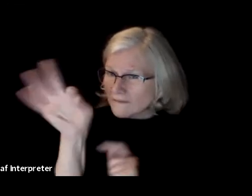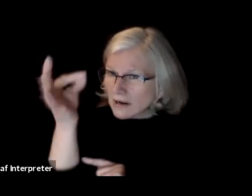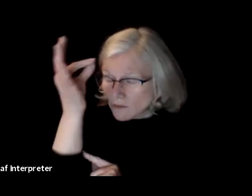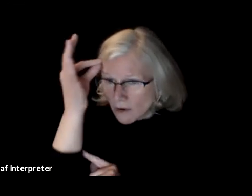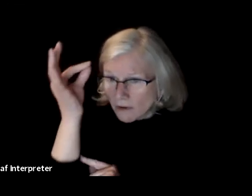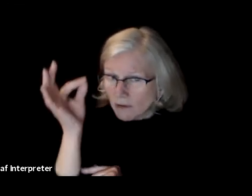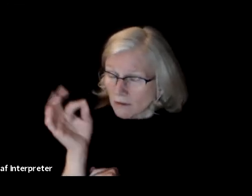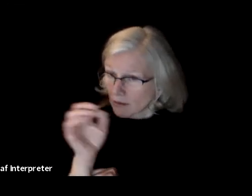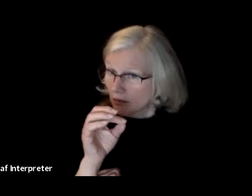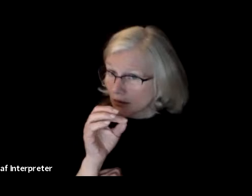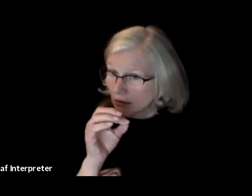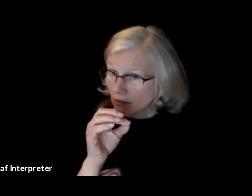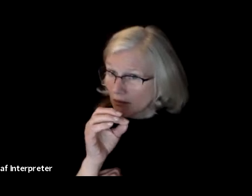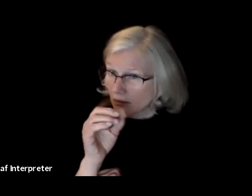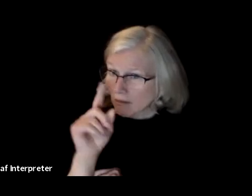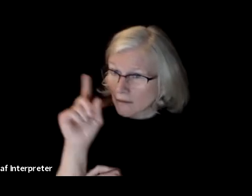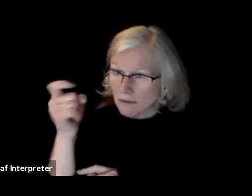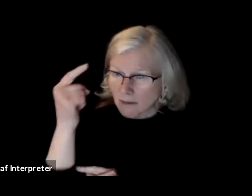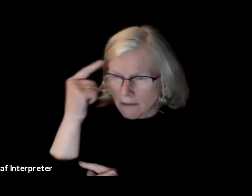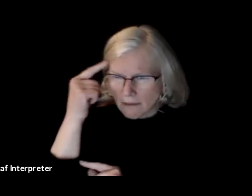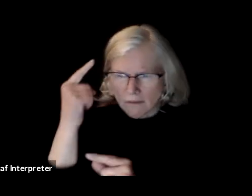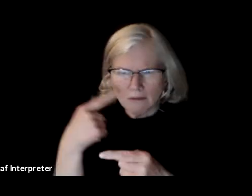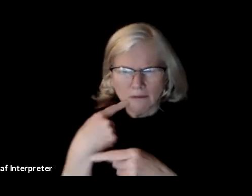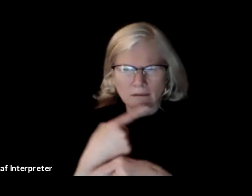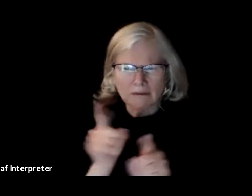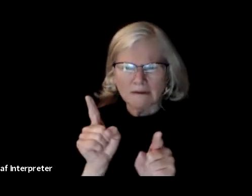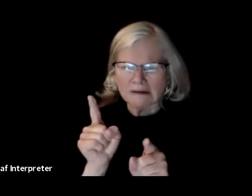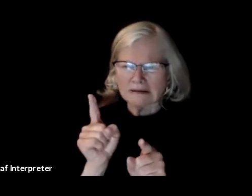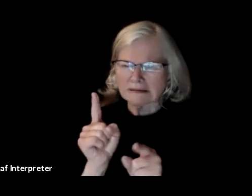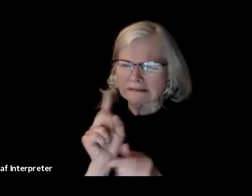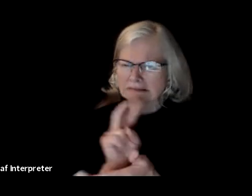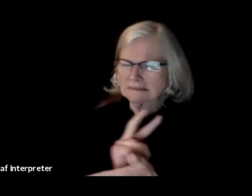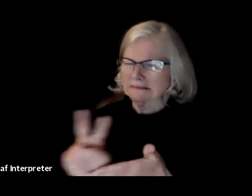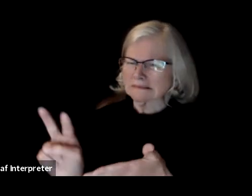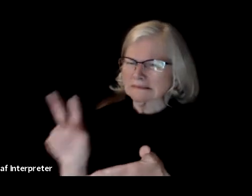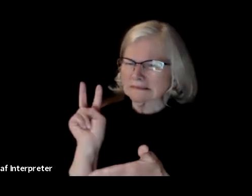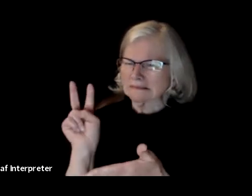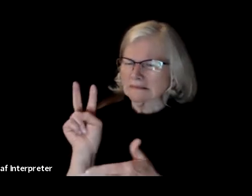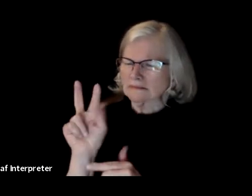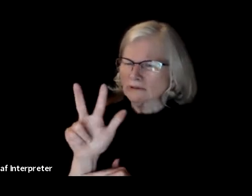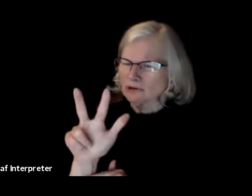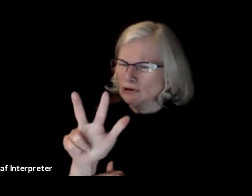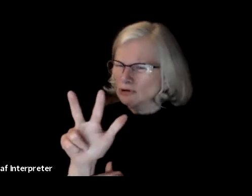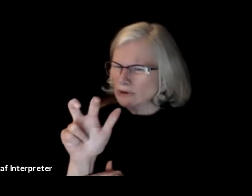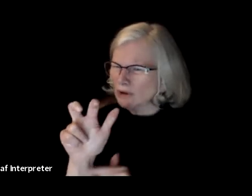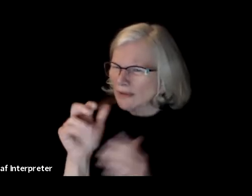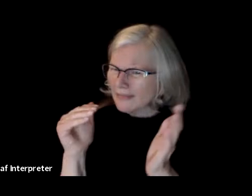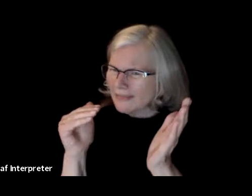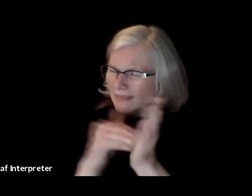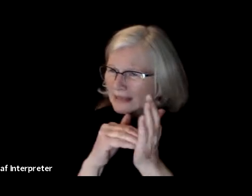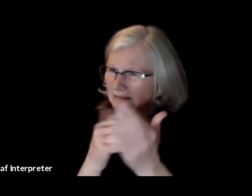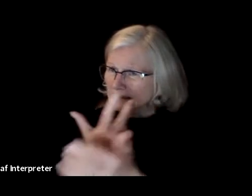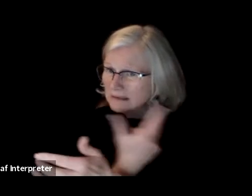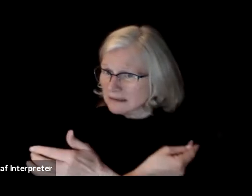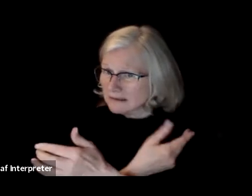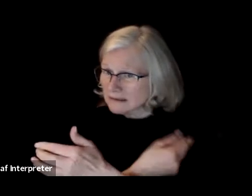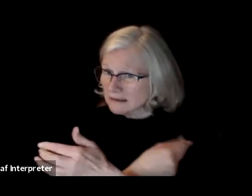as 350,000 vaccines would be coming in, which is close to double what we're getting now. Is that going to happen?